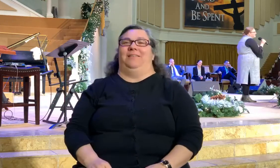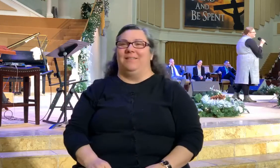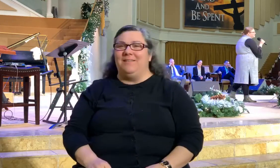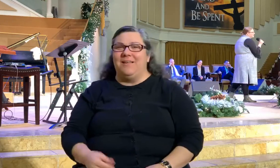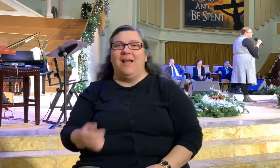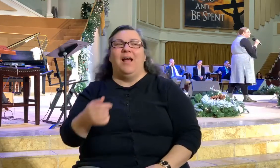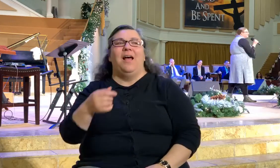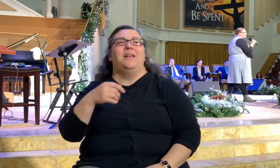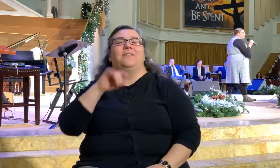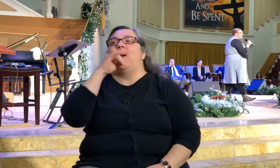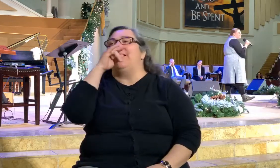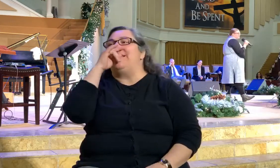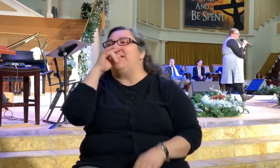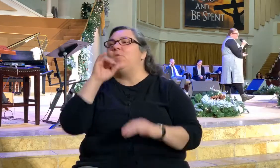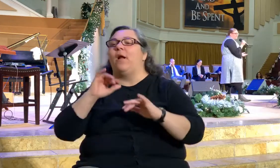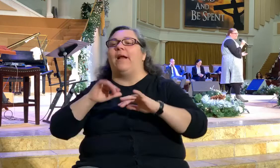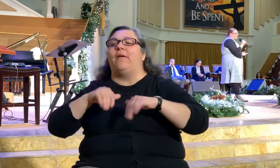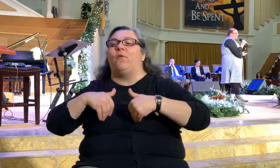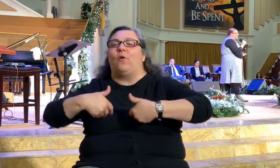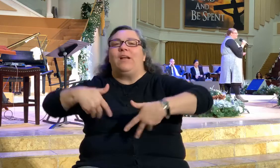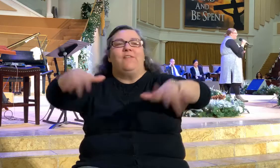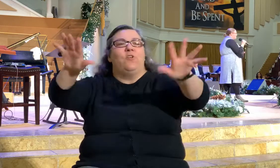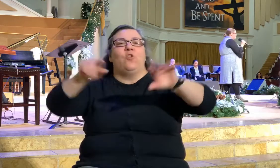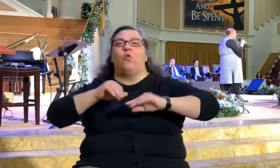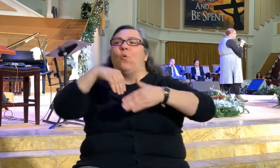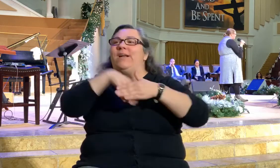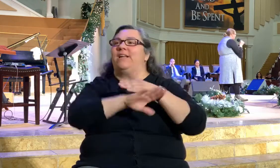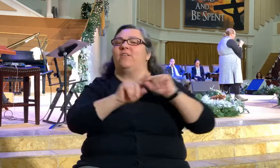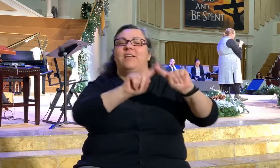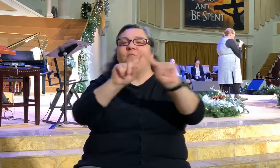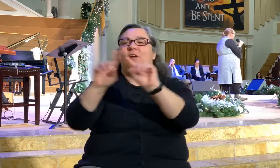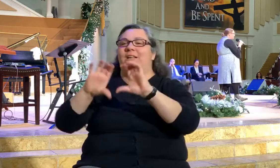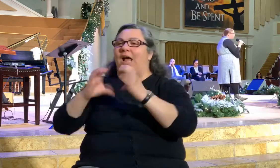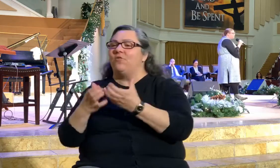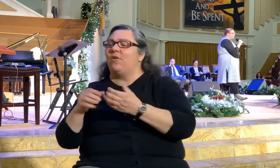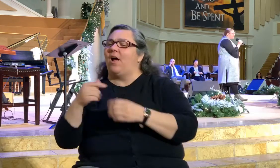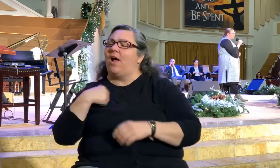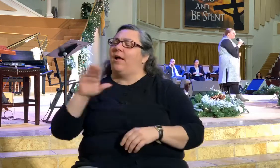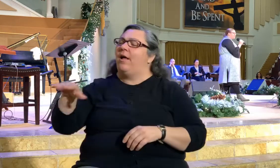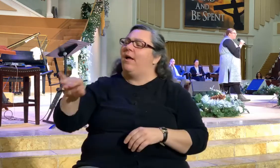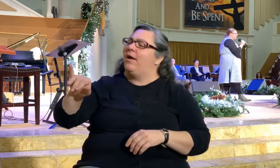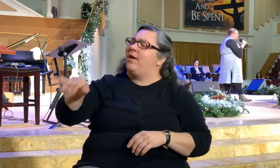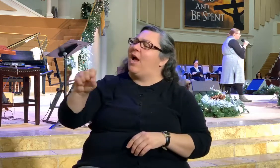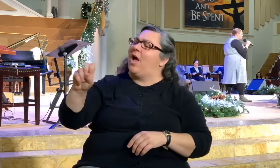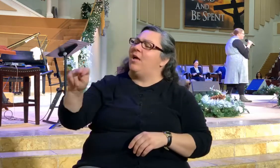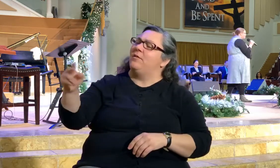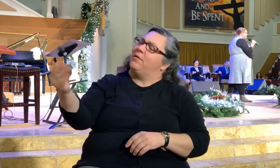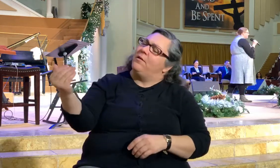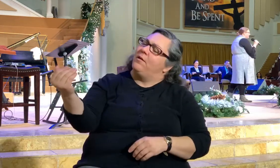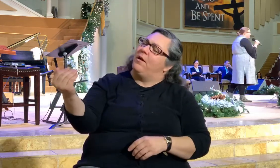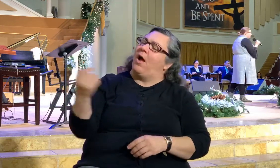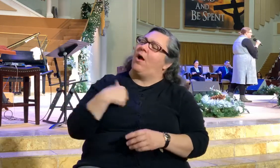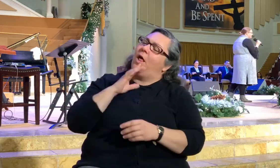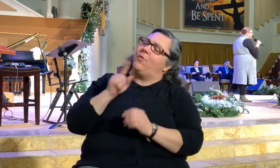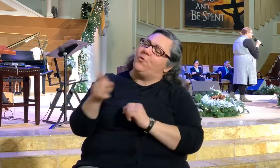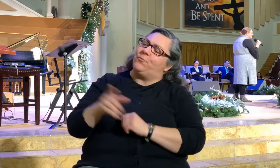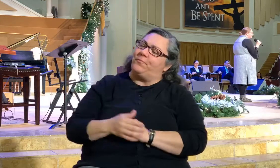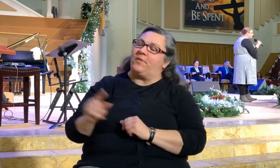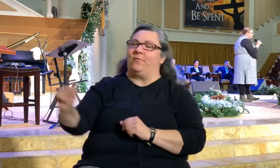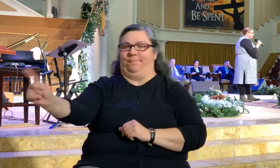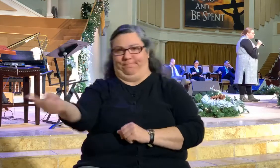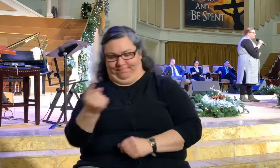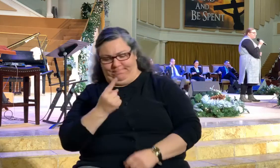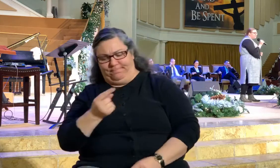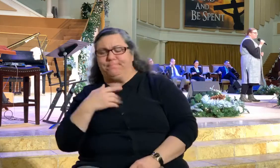After the kids were leaving and they were going to their different classrooms, I said, "Jameson, can I talk to you a second?" And so he came in and I said, "You